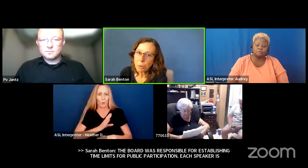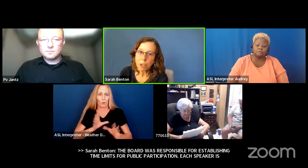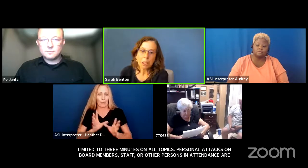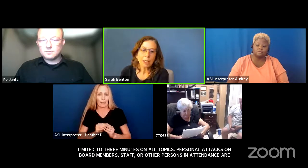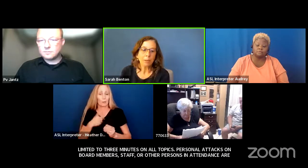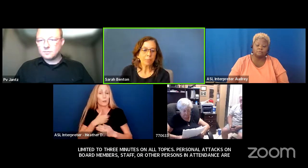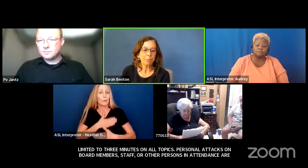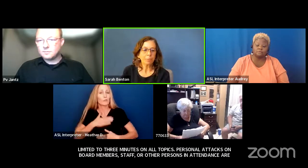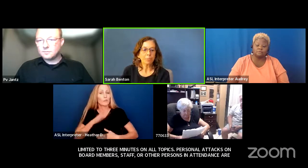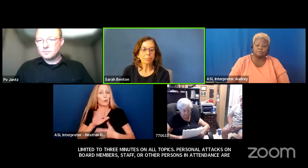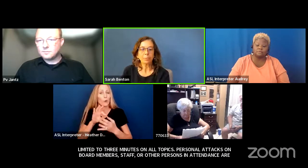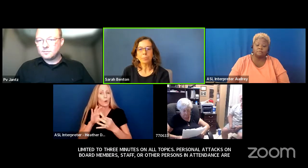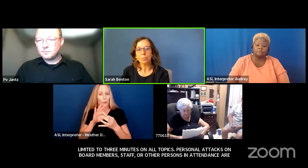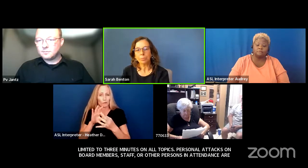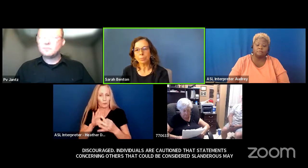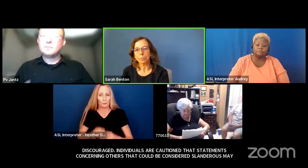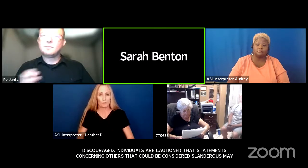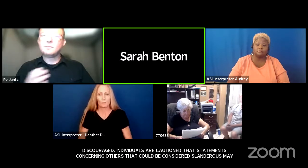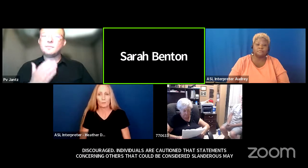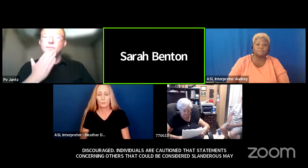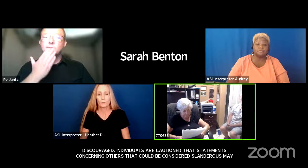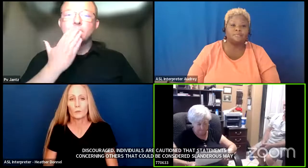is appreciated.